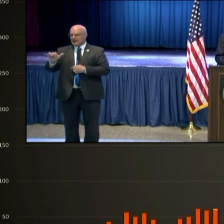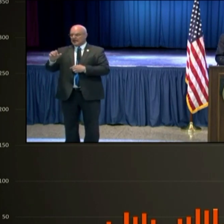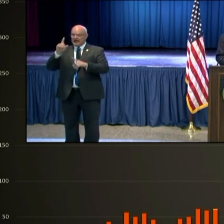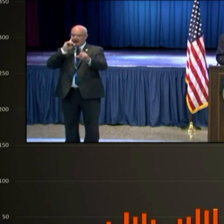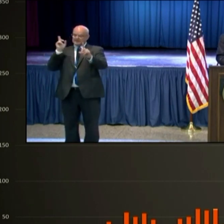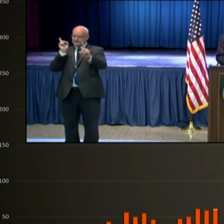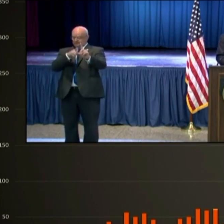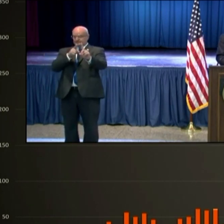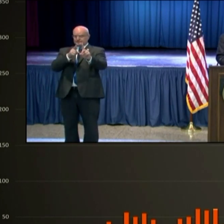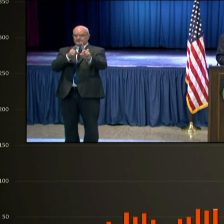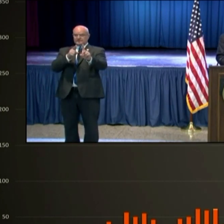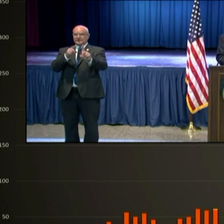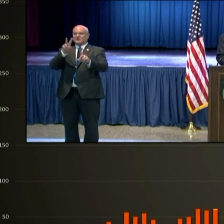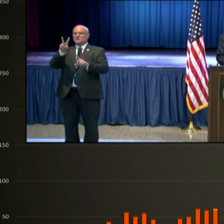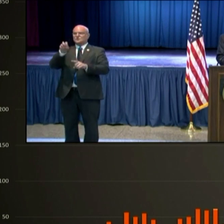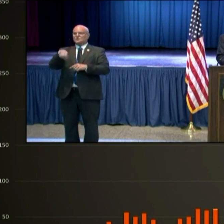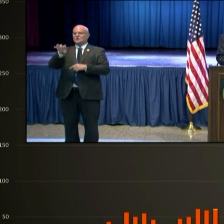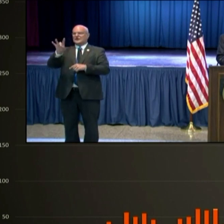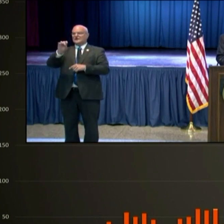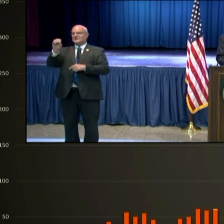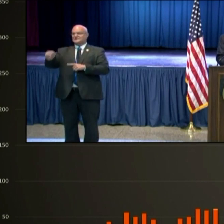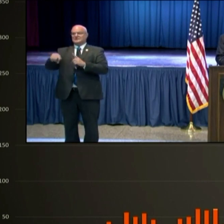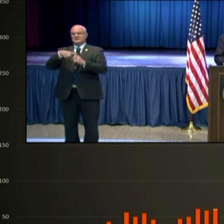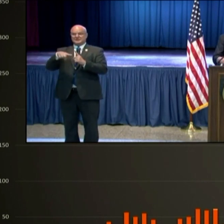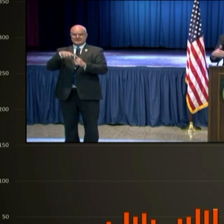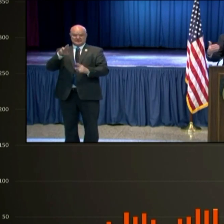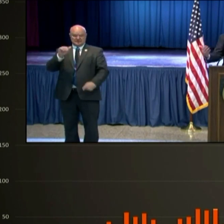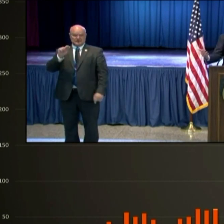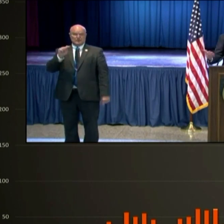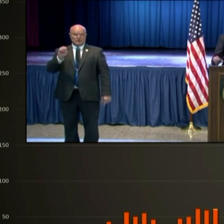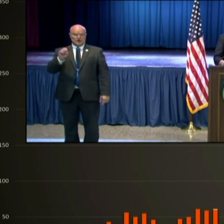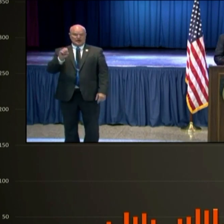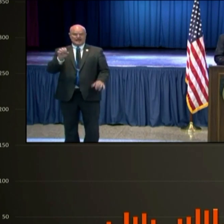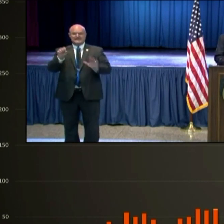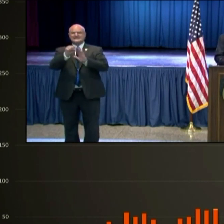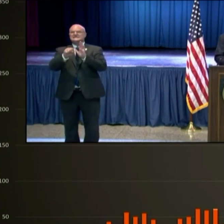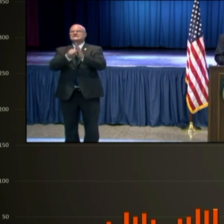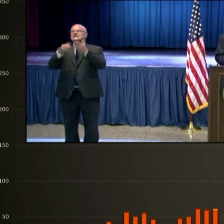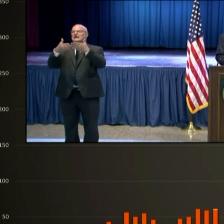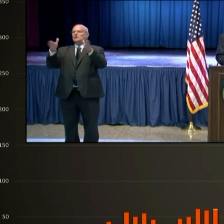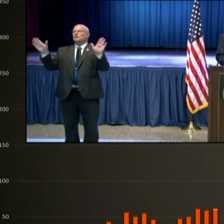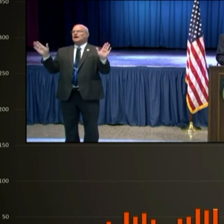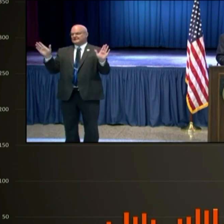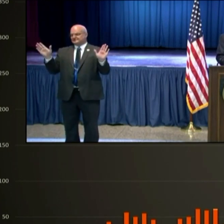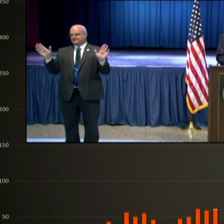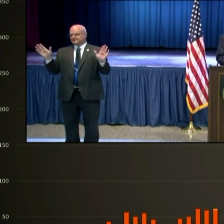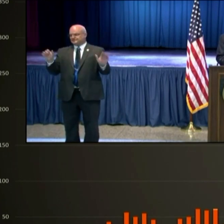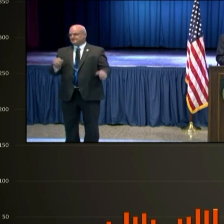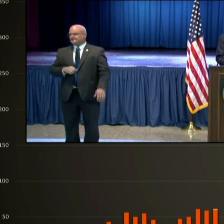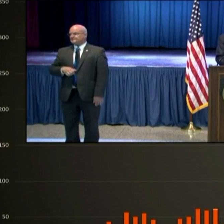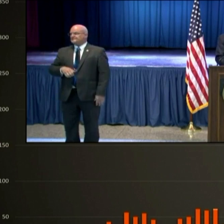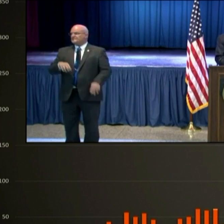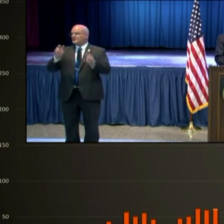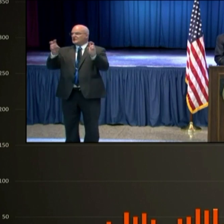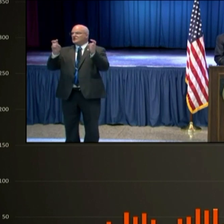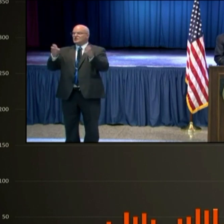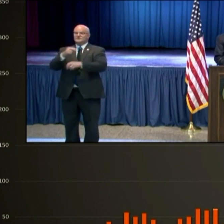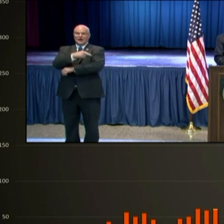our objective. This is a 2.8% positivity rate statewide. In terms